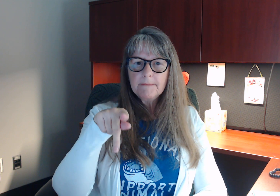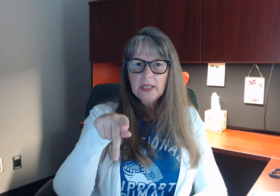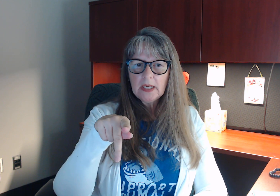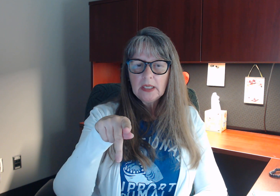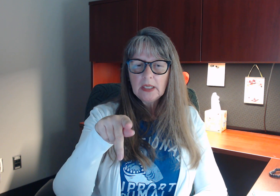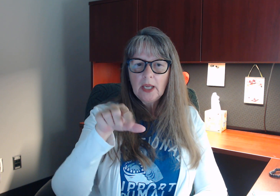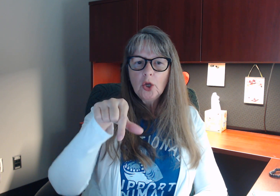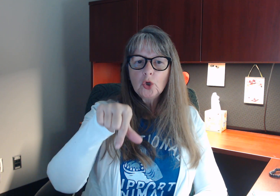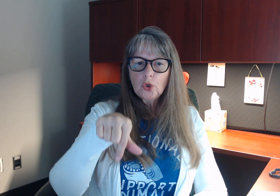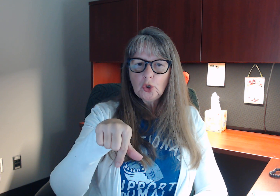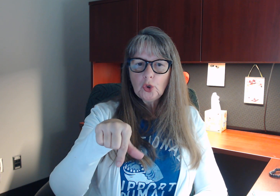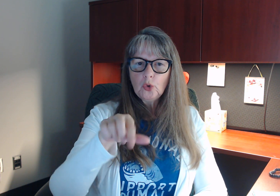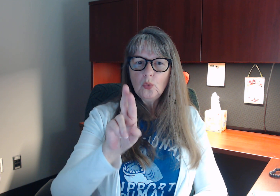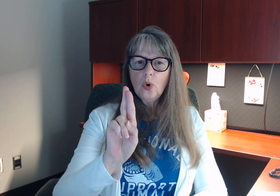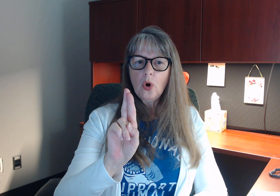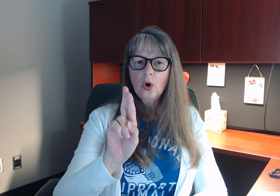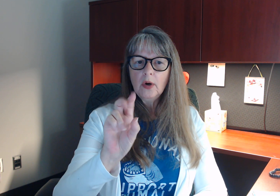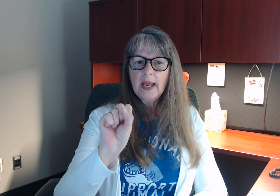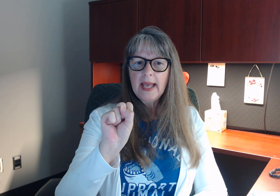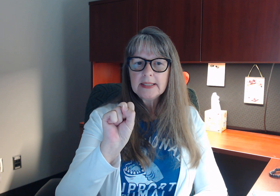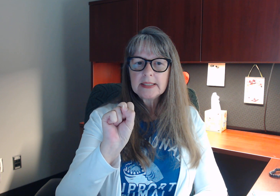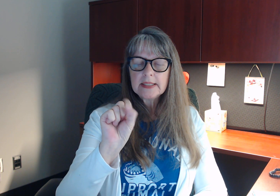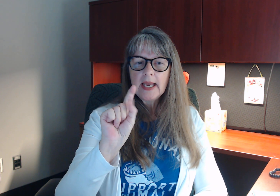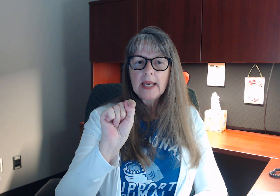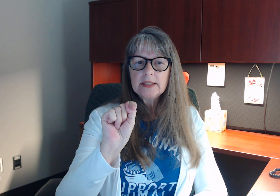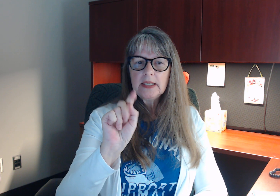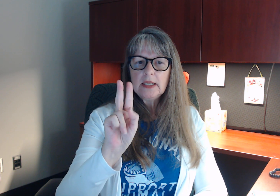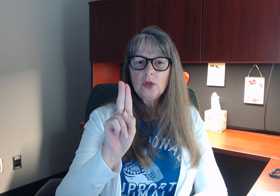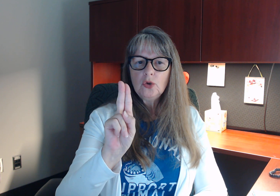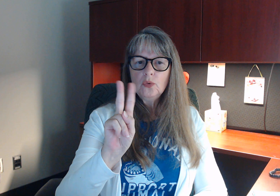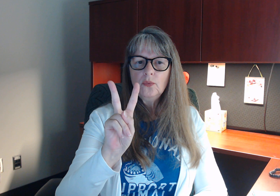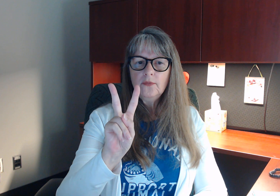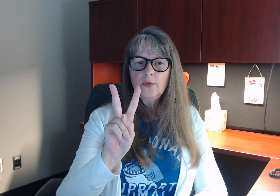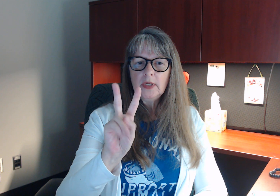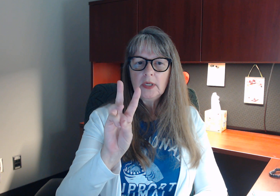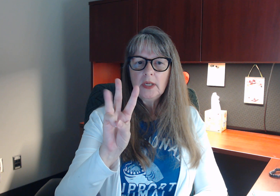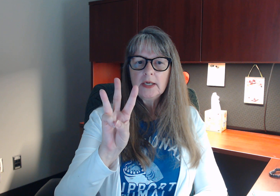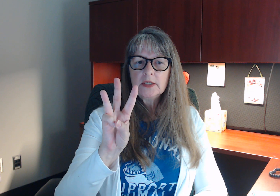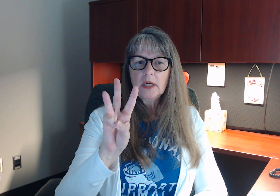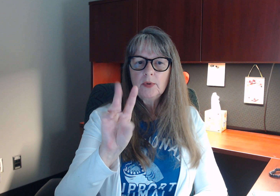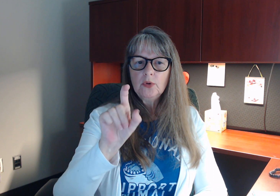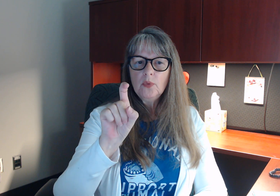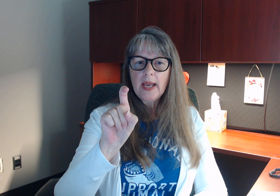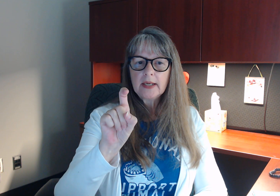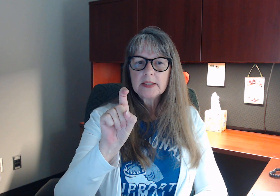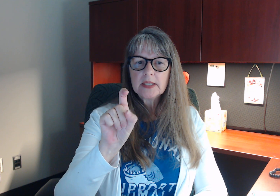P, Q, R, S, T, U, V, W, X,